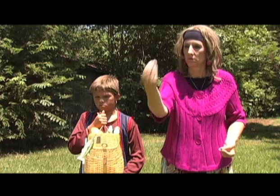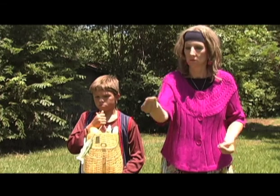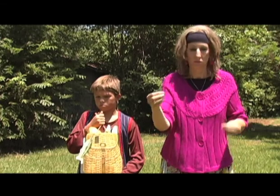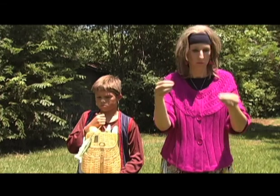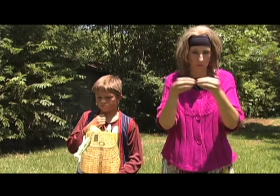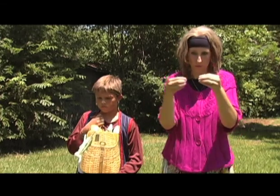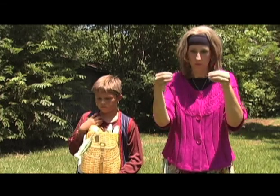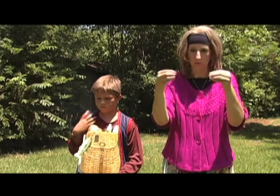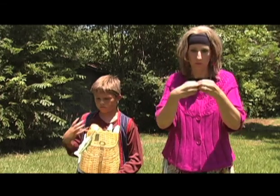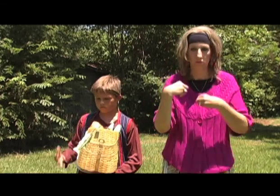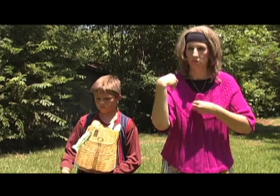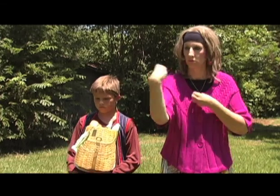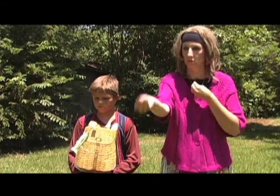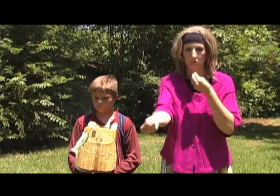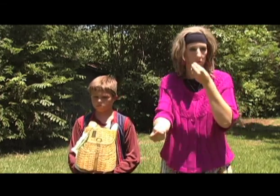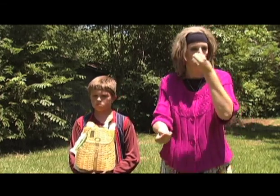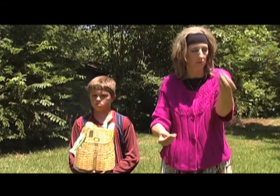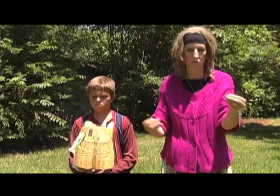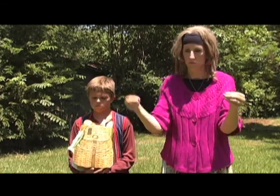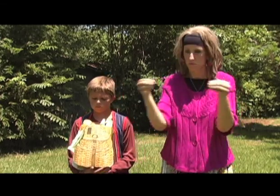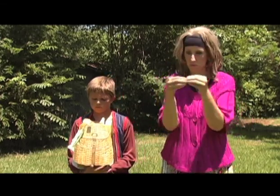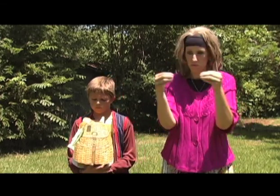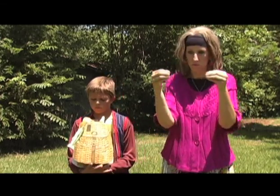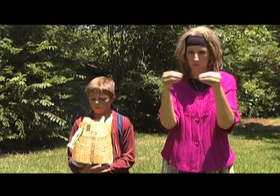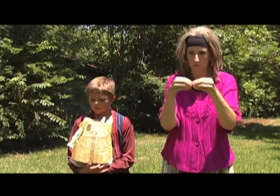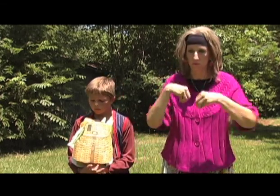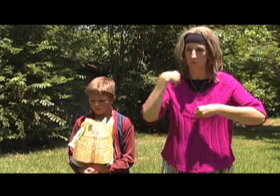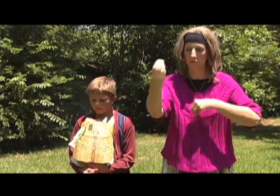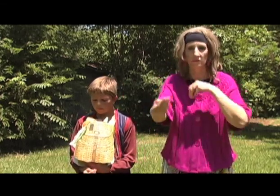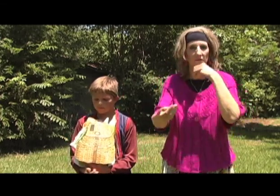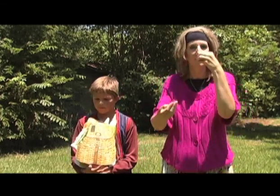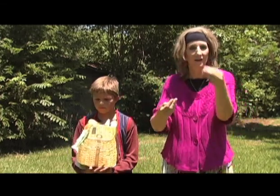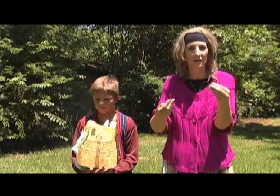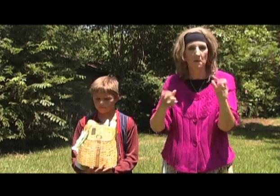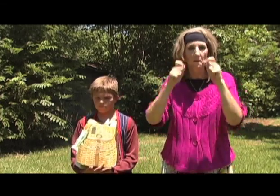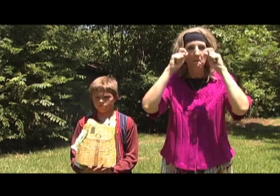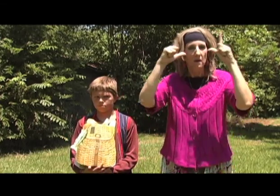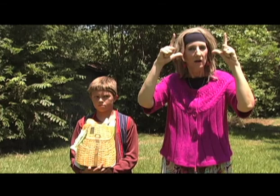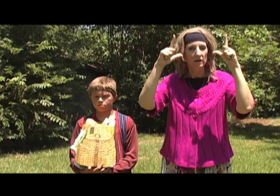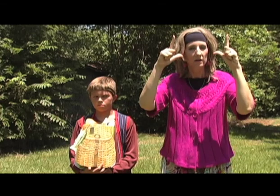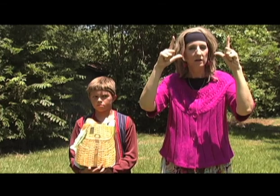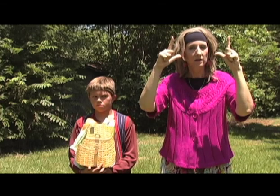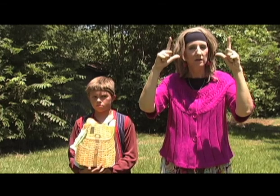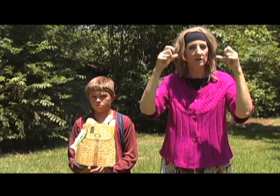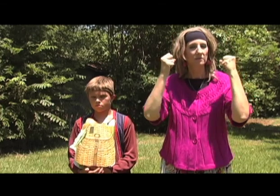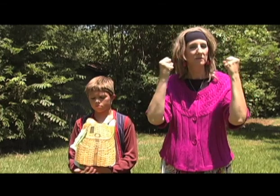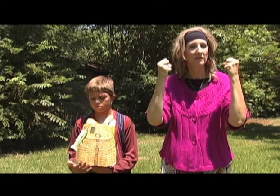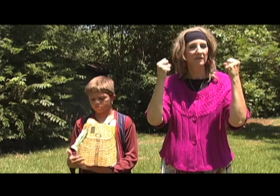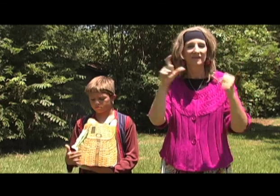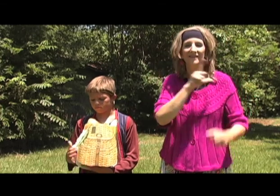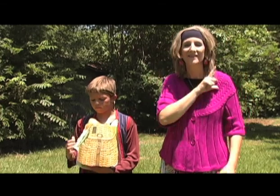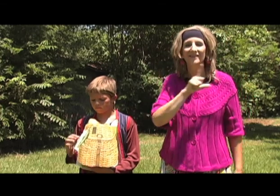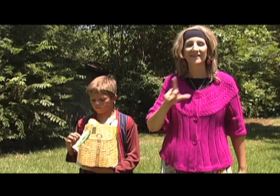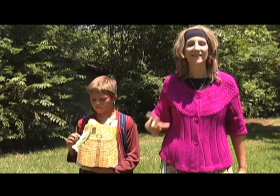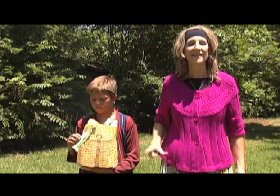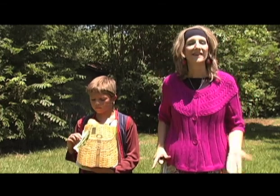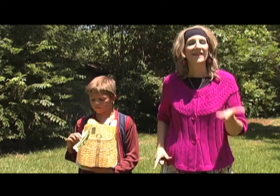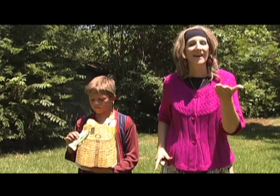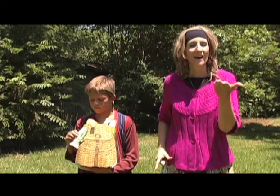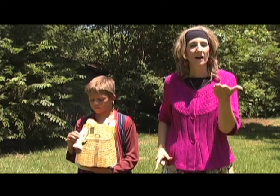be given to many. He can multiply and make more and more and more. God is amazing. He's a strong